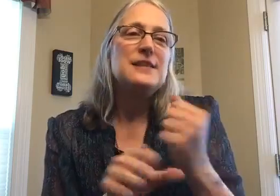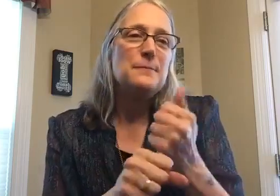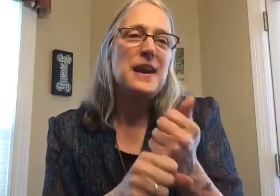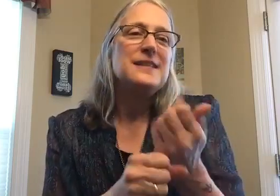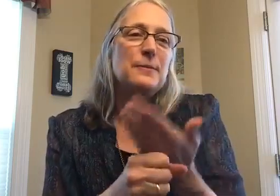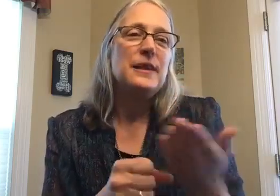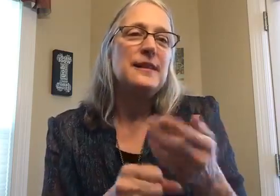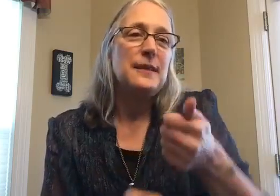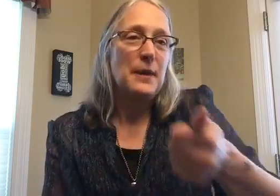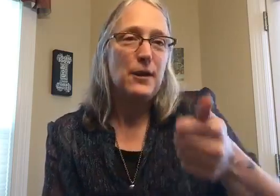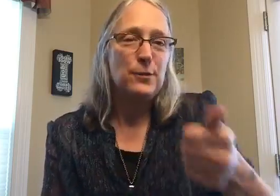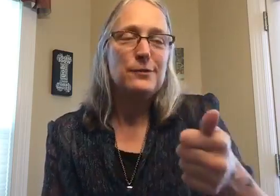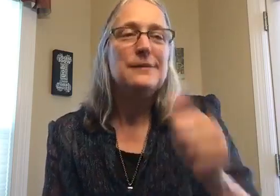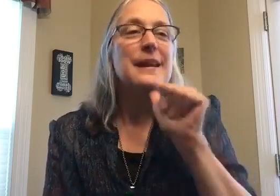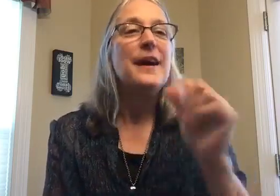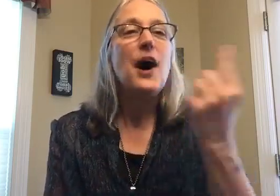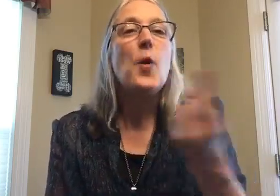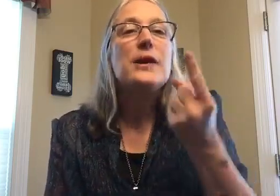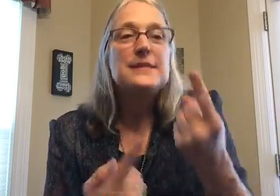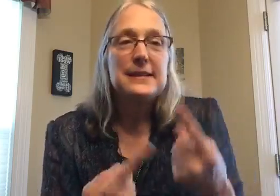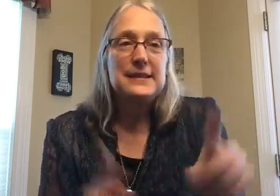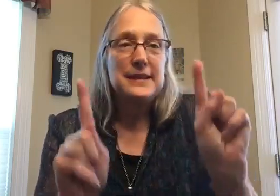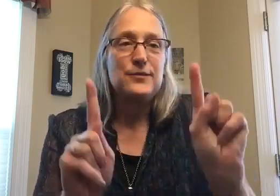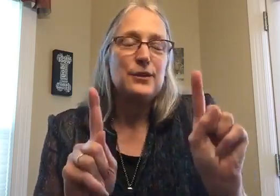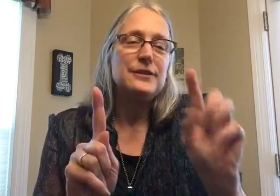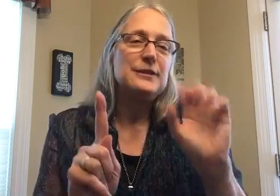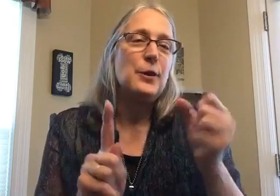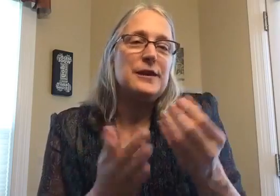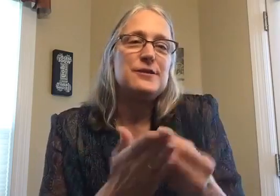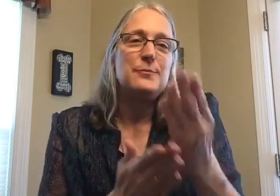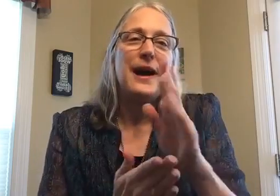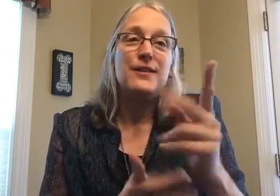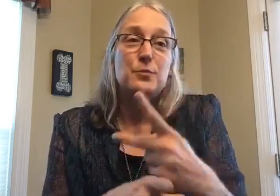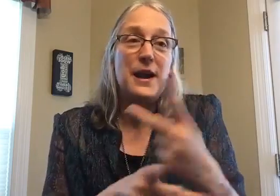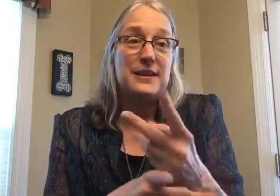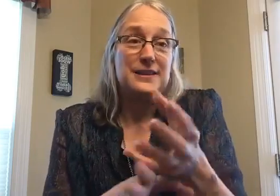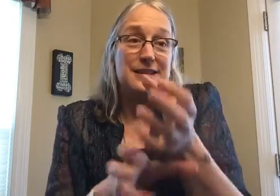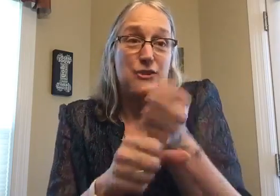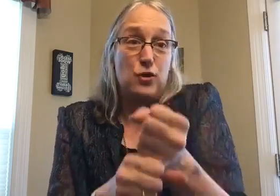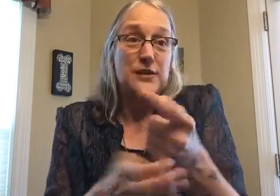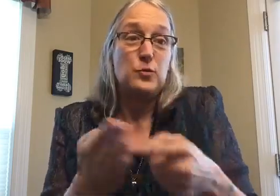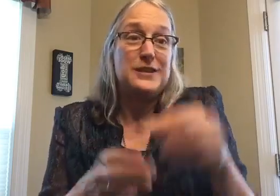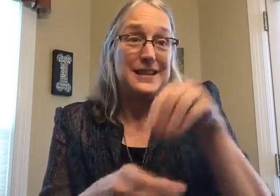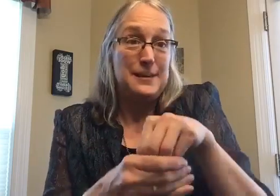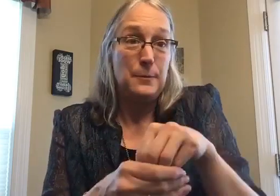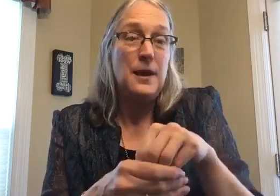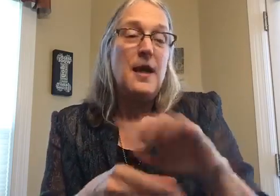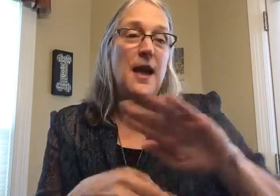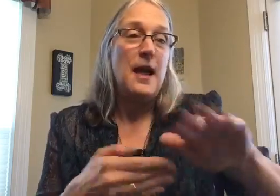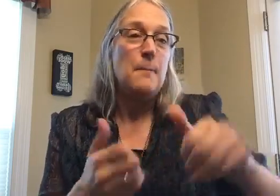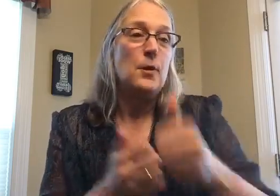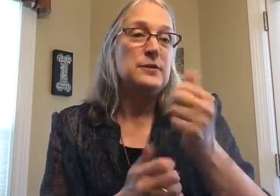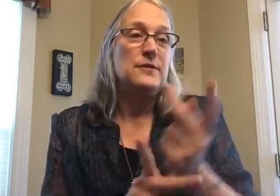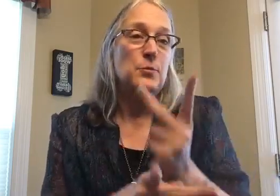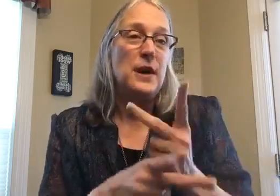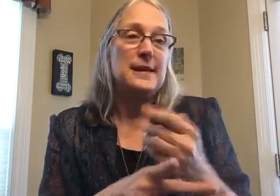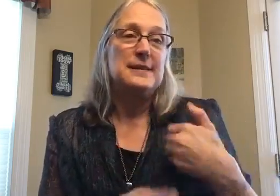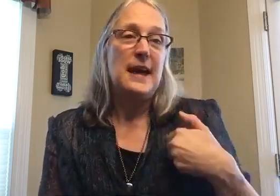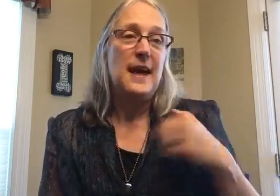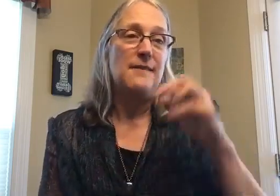make some things on my own. Not always successful, so I just buy their products because I trust what's in them. And most of the products have